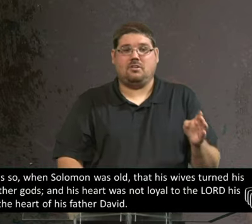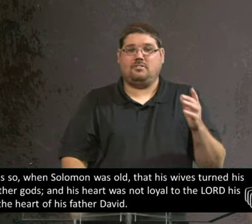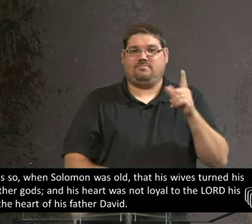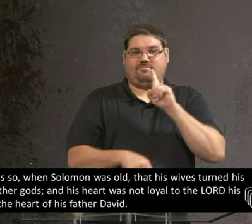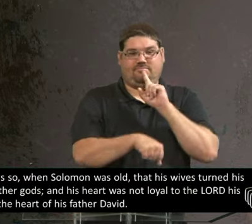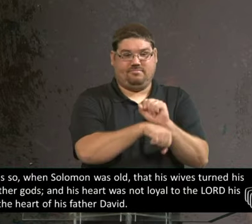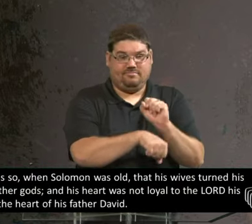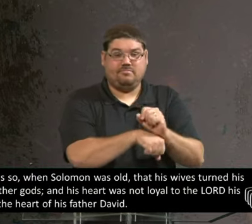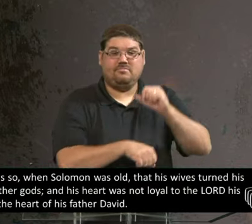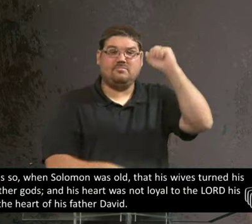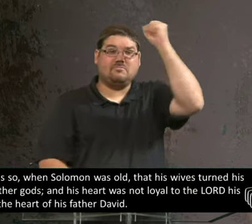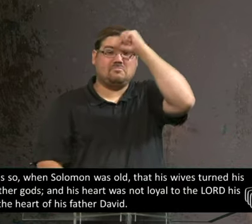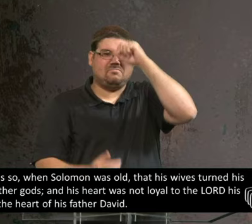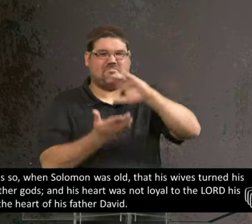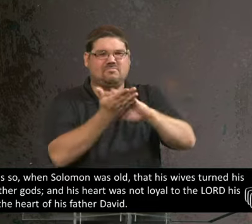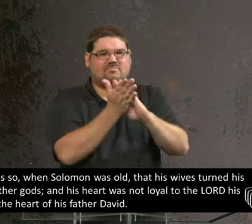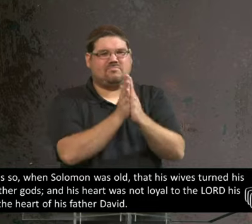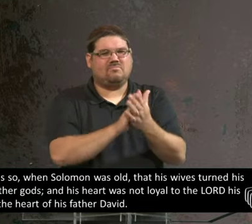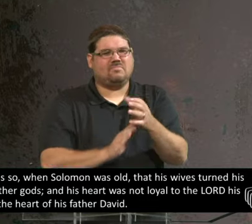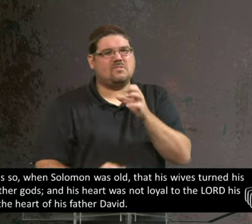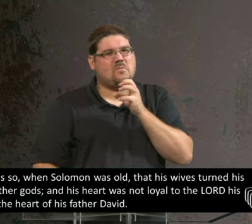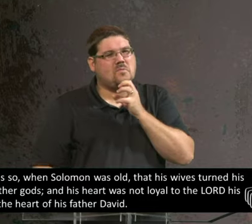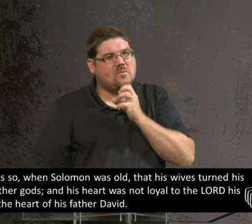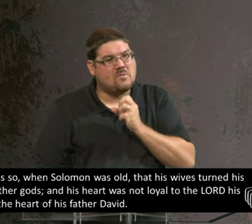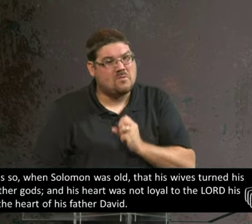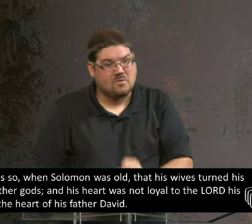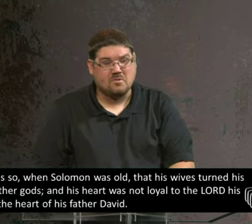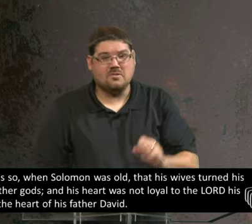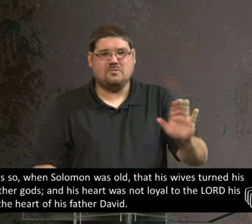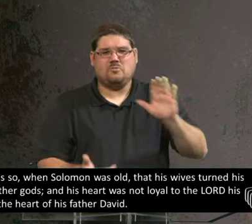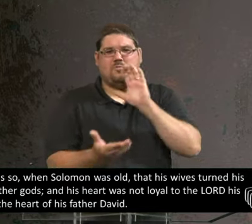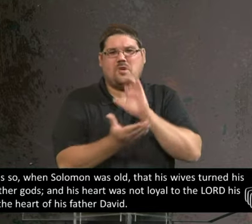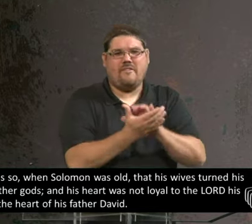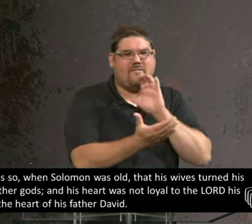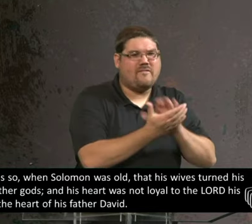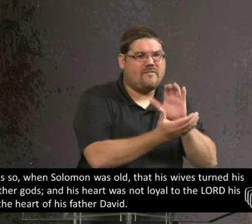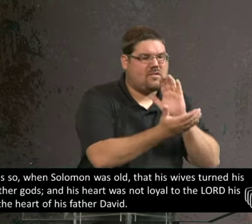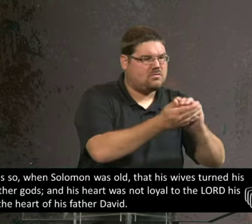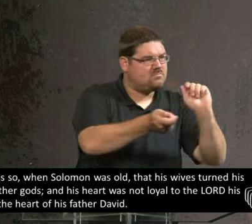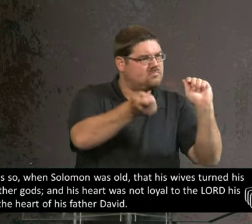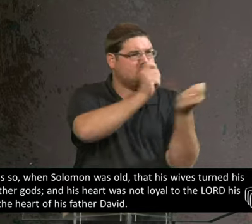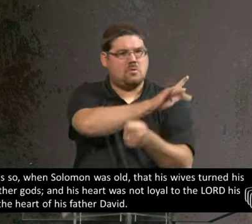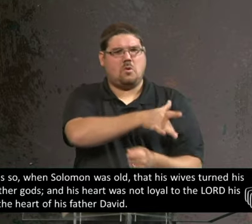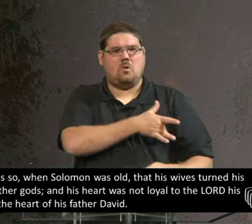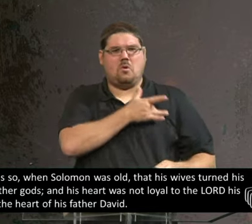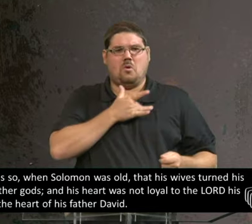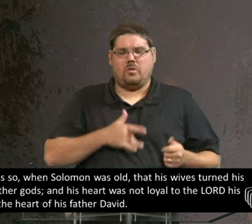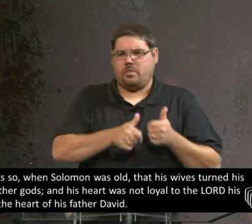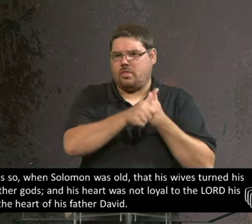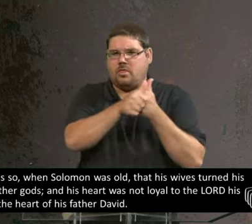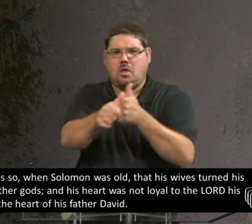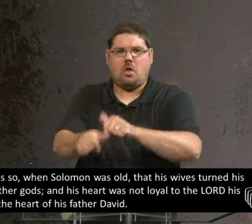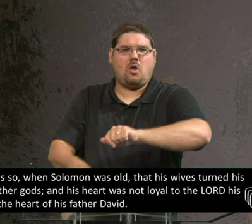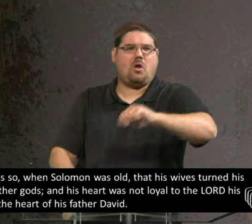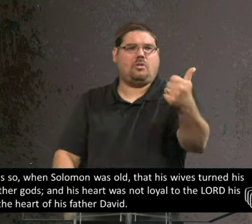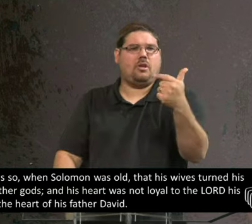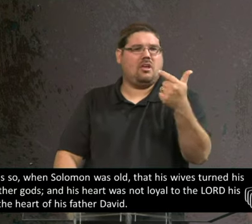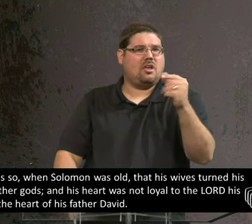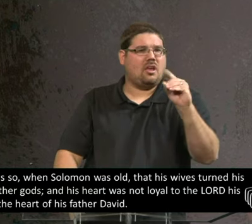heart. For so it was when Solomon was old, that his wives turned his